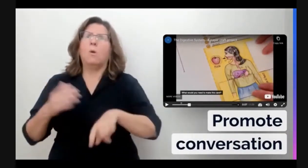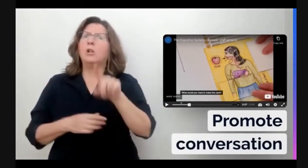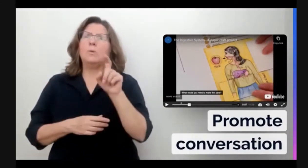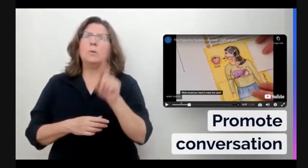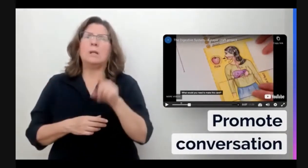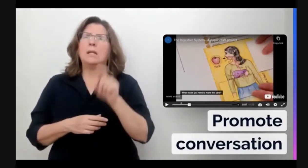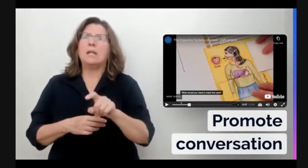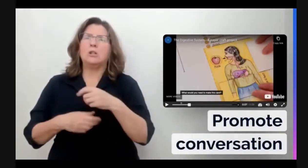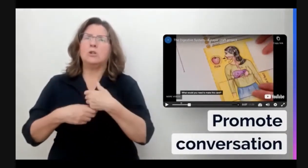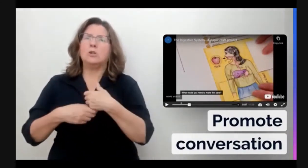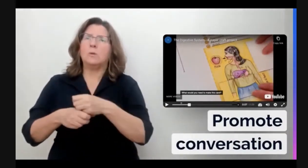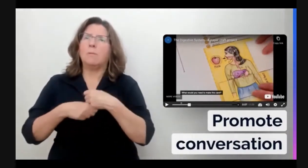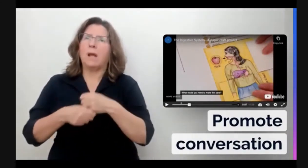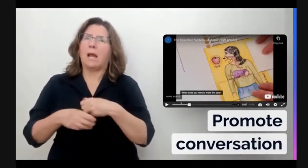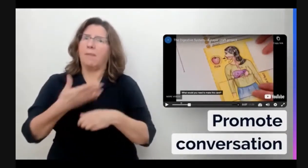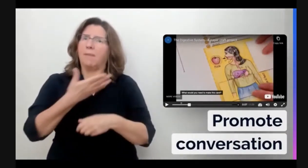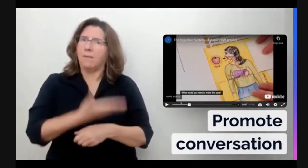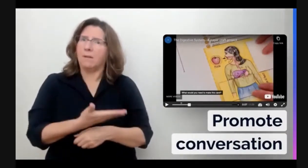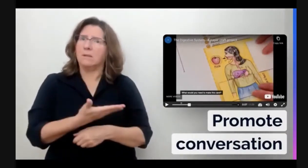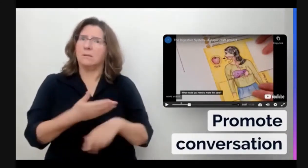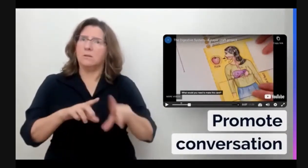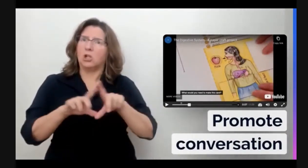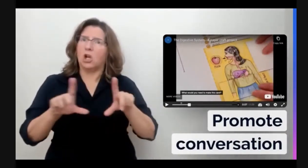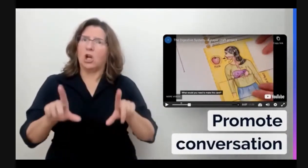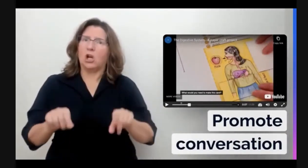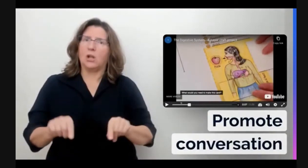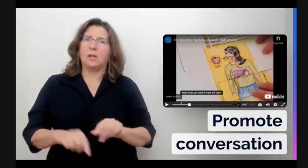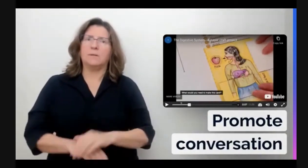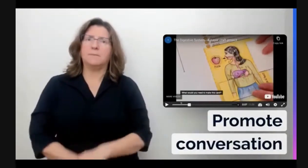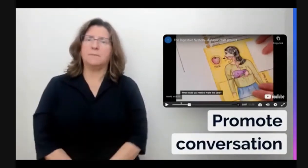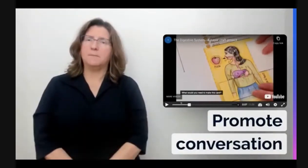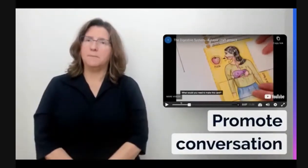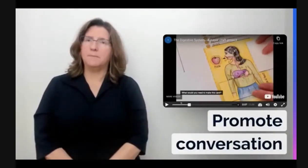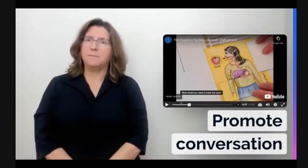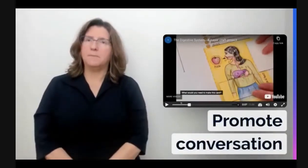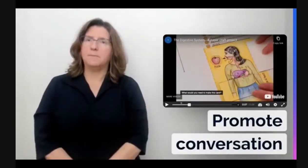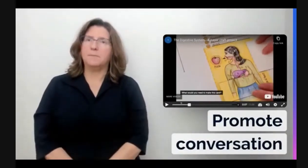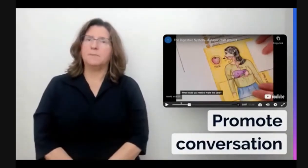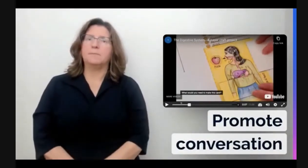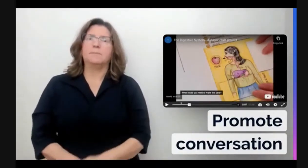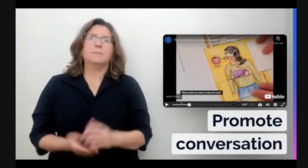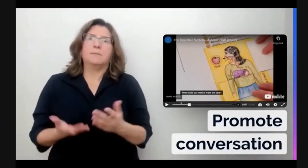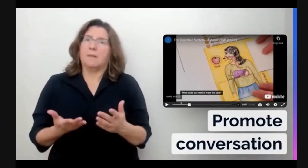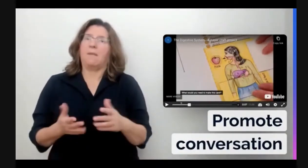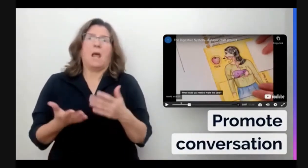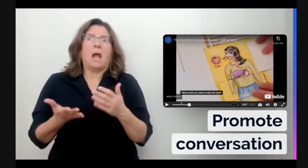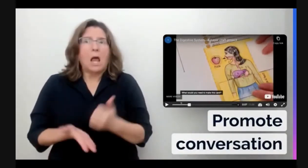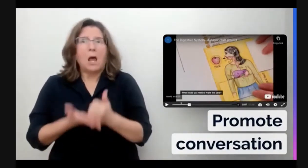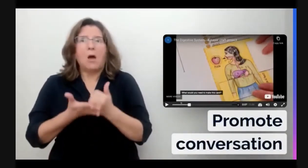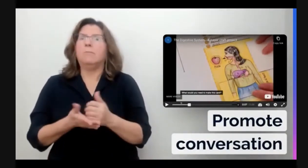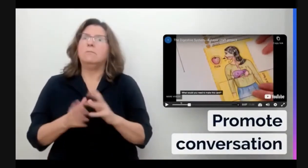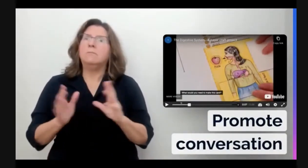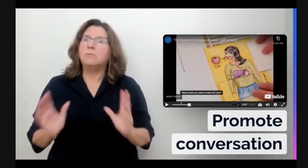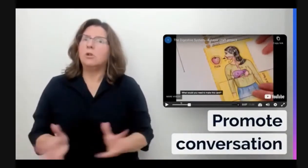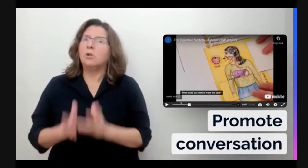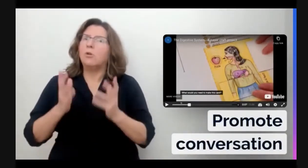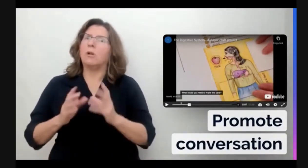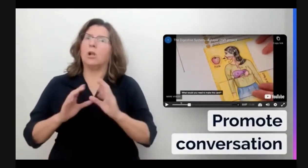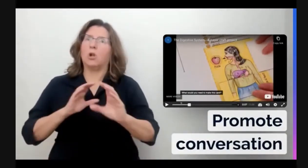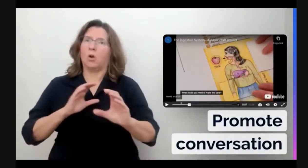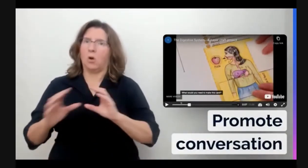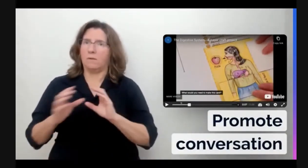what would you need to make this card? This type of prompt will help encourage conversation among the